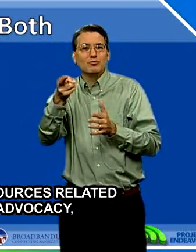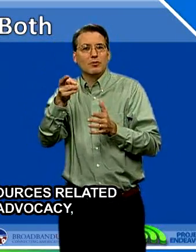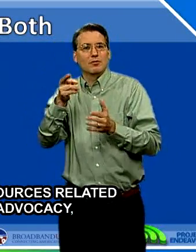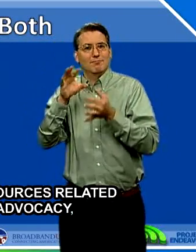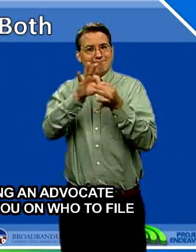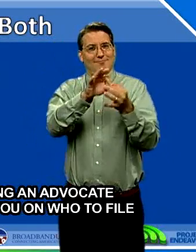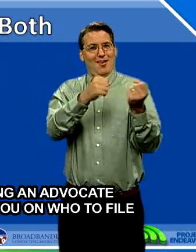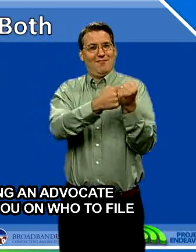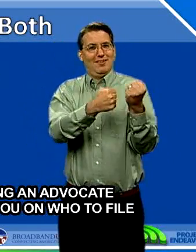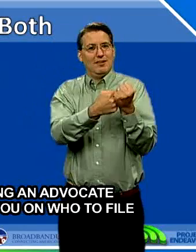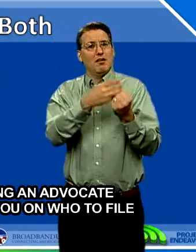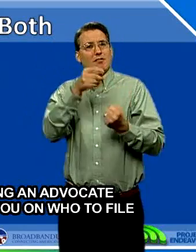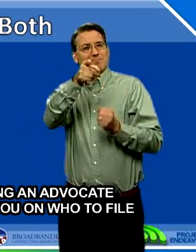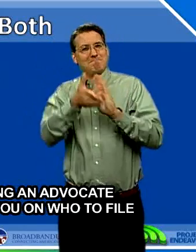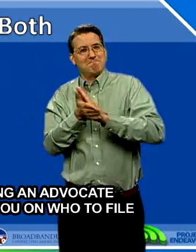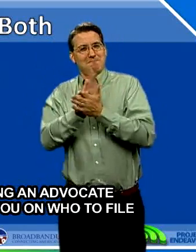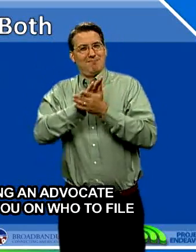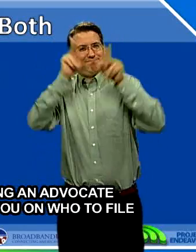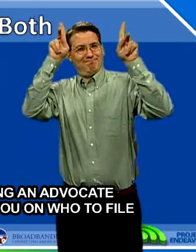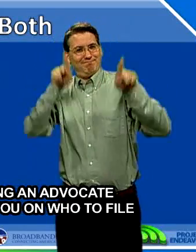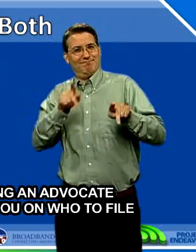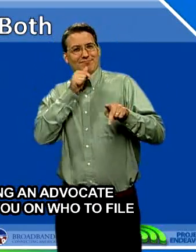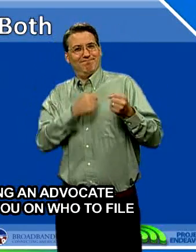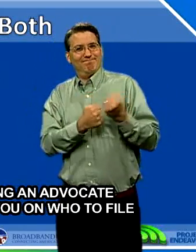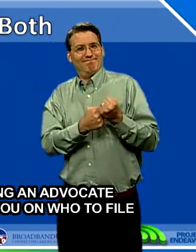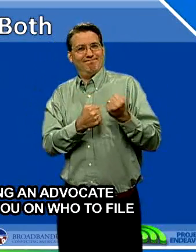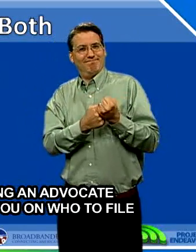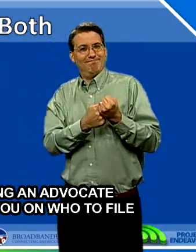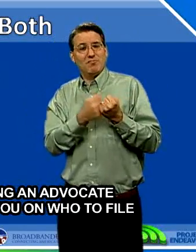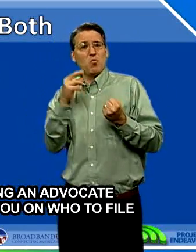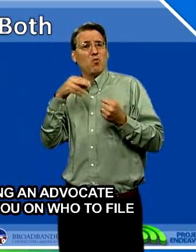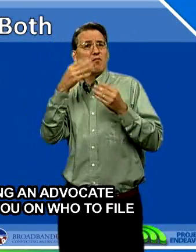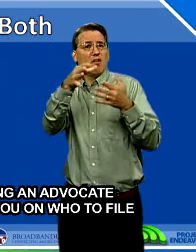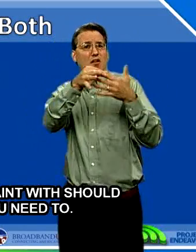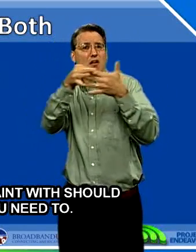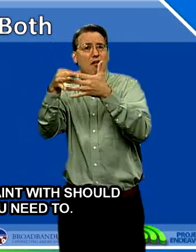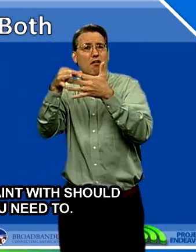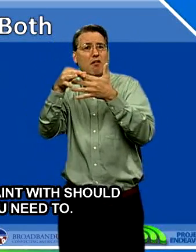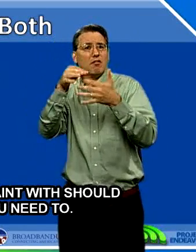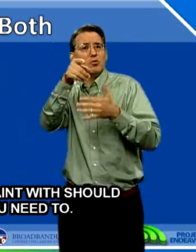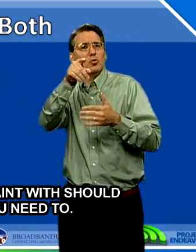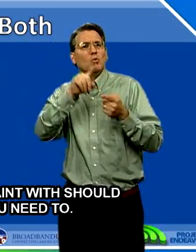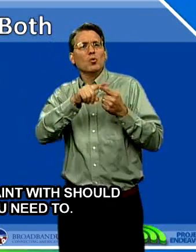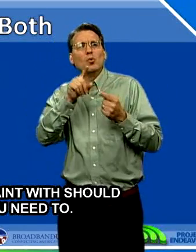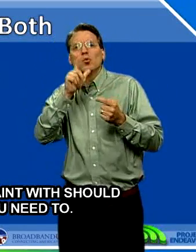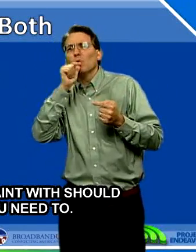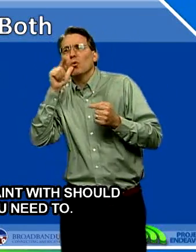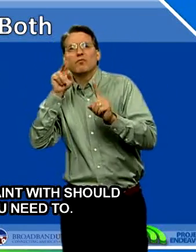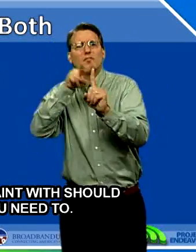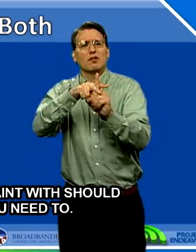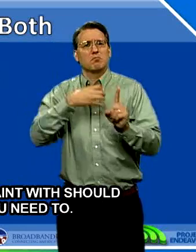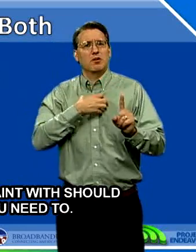to advocacy, becoming an advocate, and guide you to who to file a complaint with, should you need to.